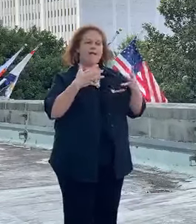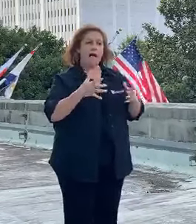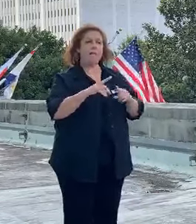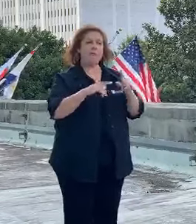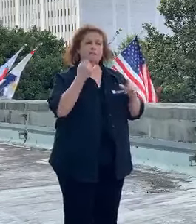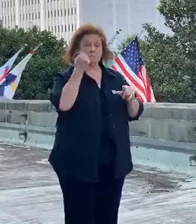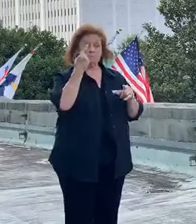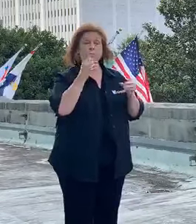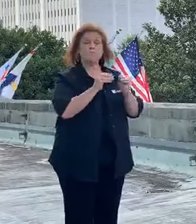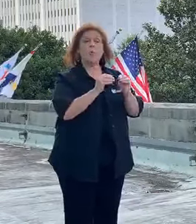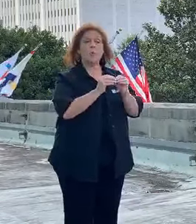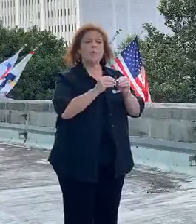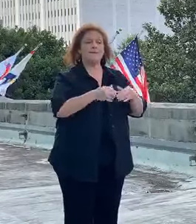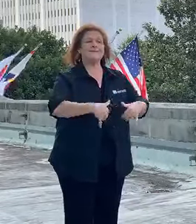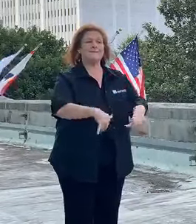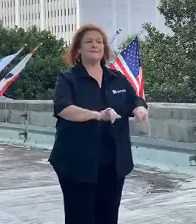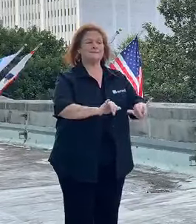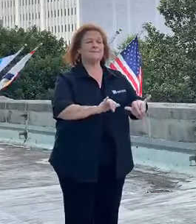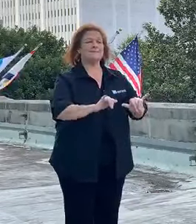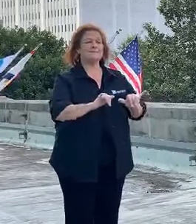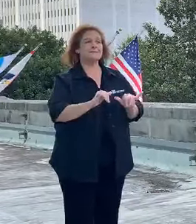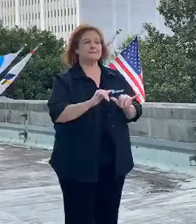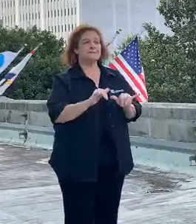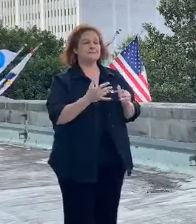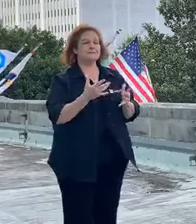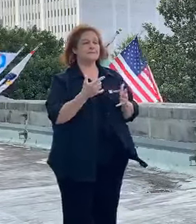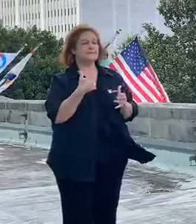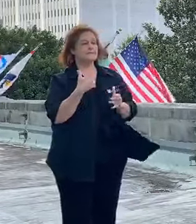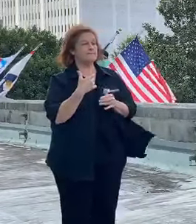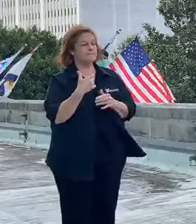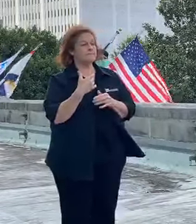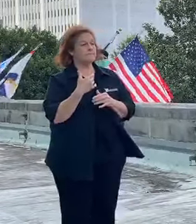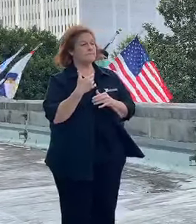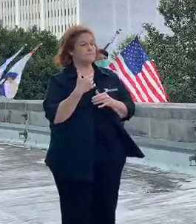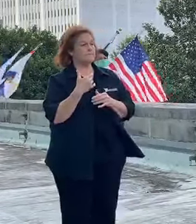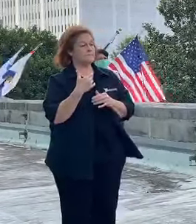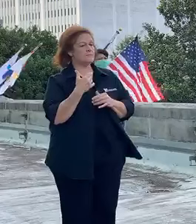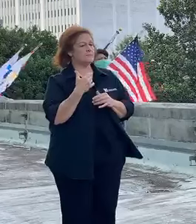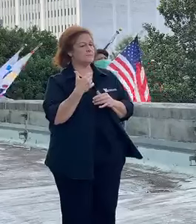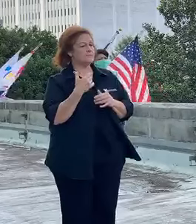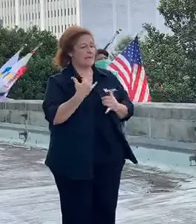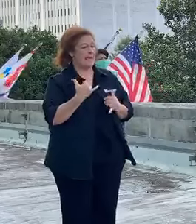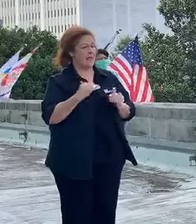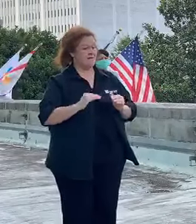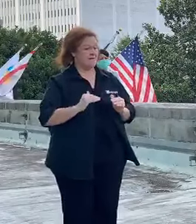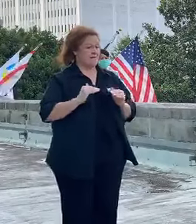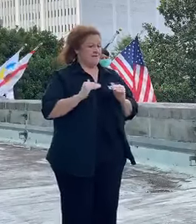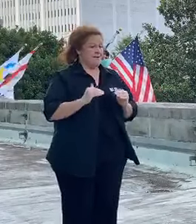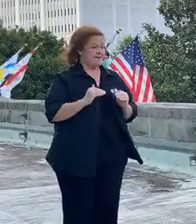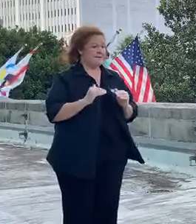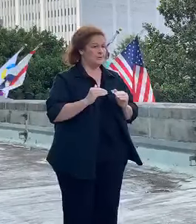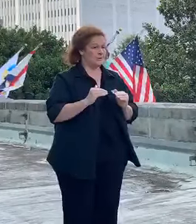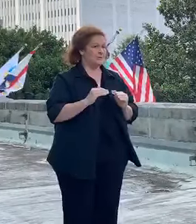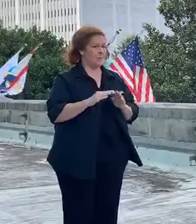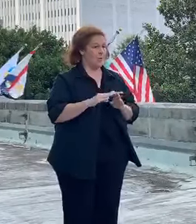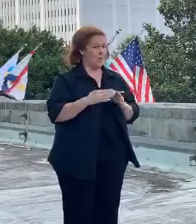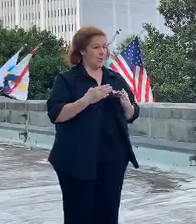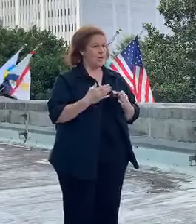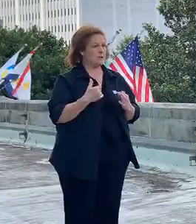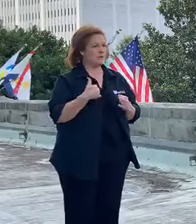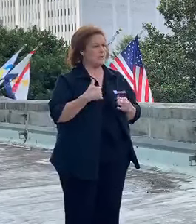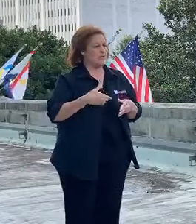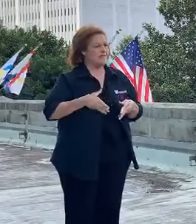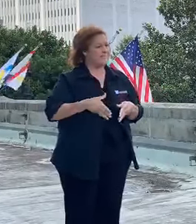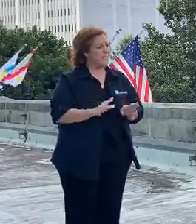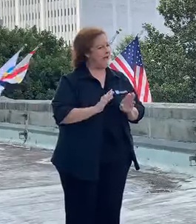go. And I think it's pretty clear that, you know, with a phased reopening, we are allowing some things to occur,